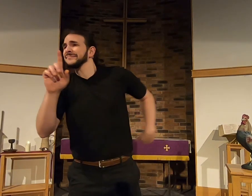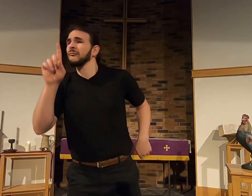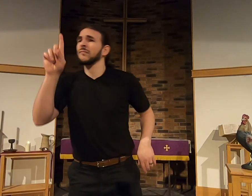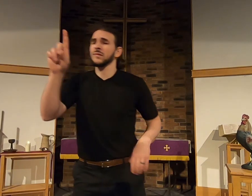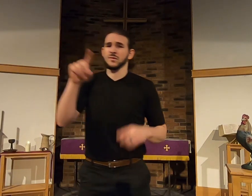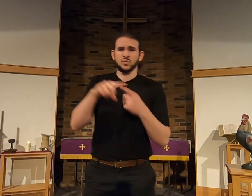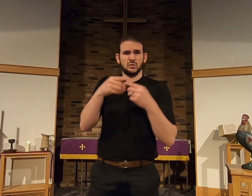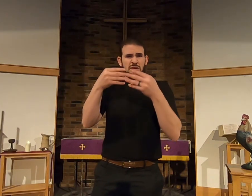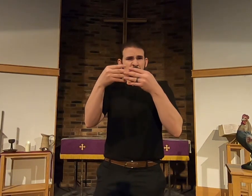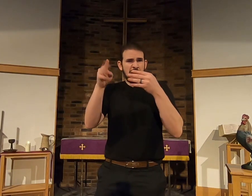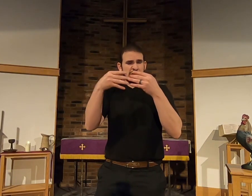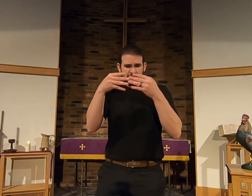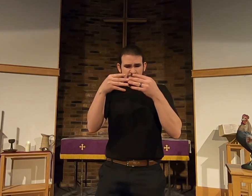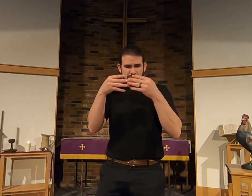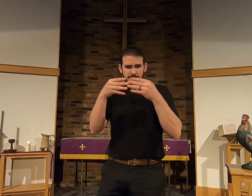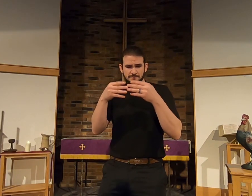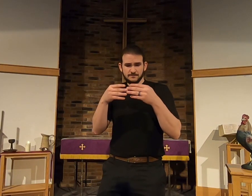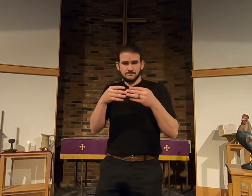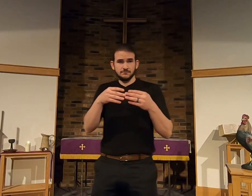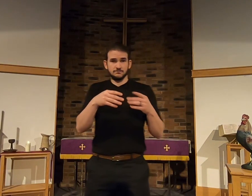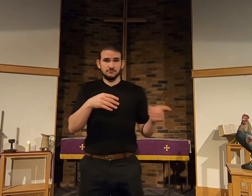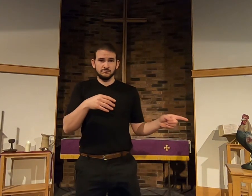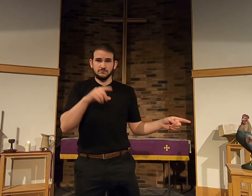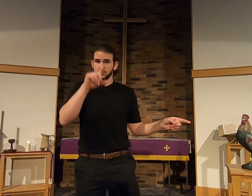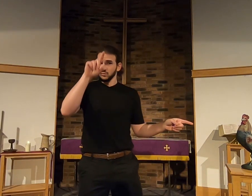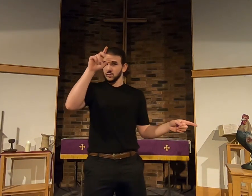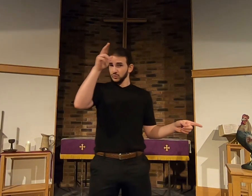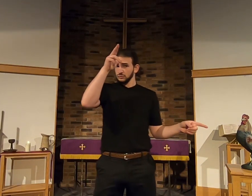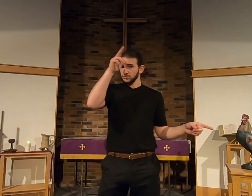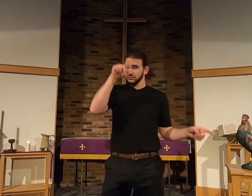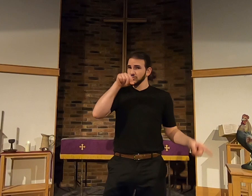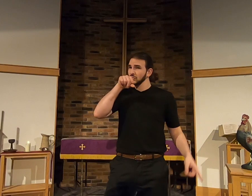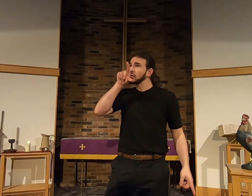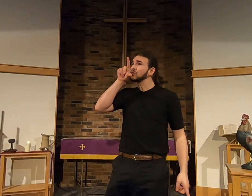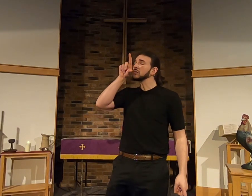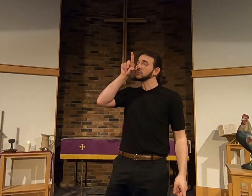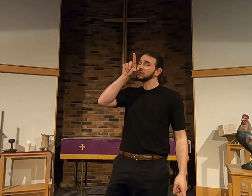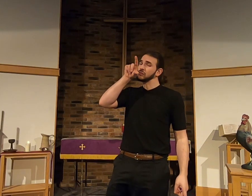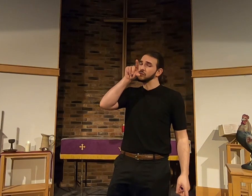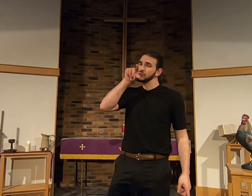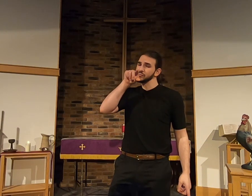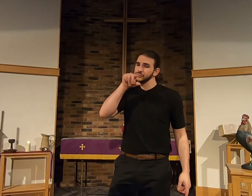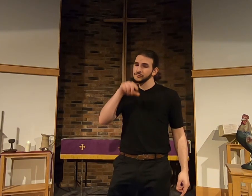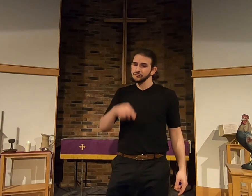you mean." He went out to the gate, and a rooster crowed.